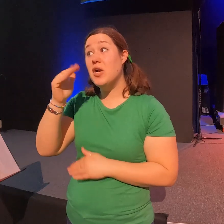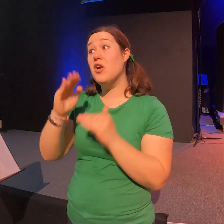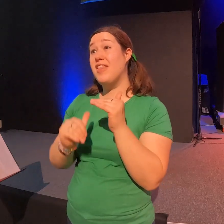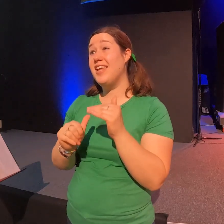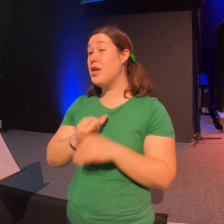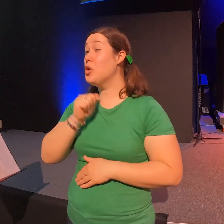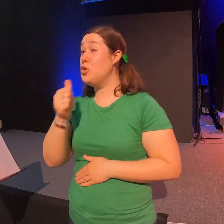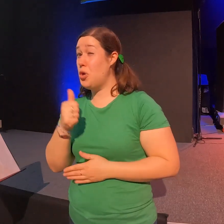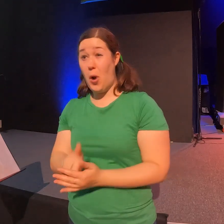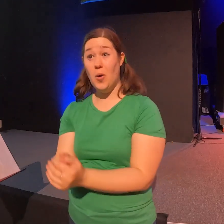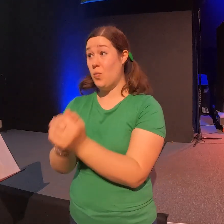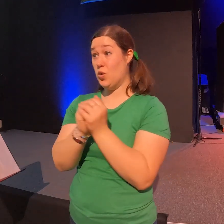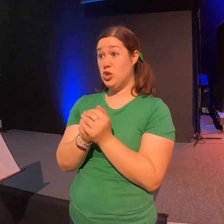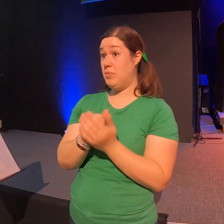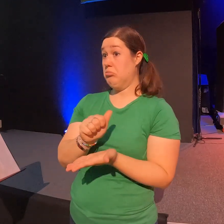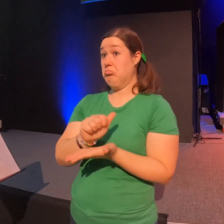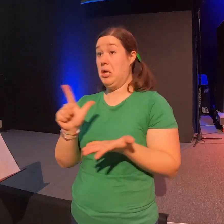huh?